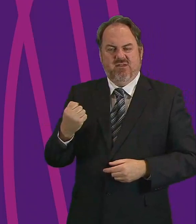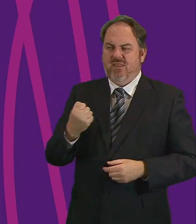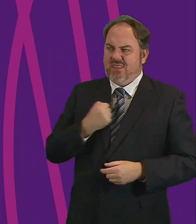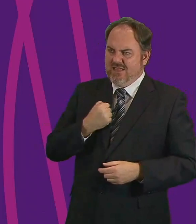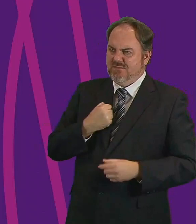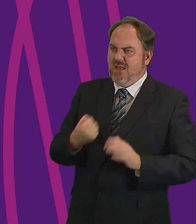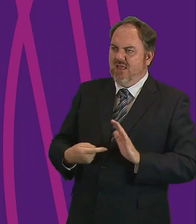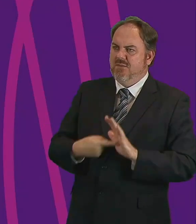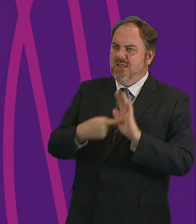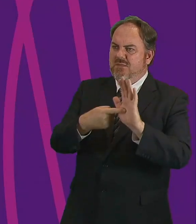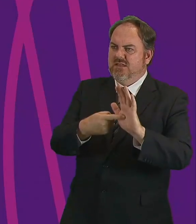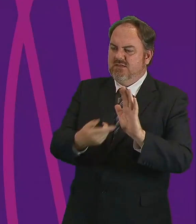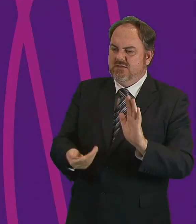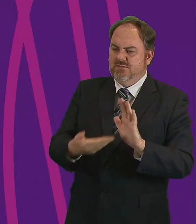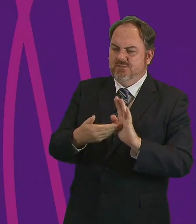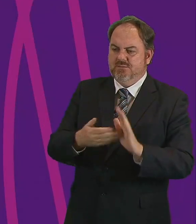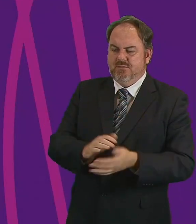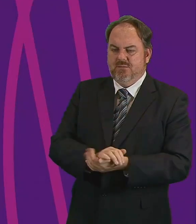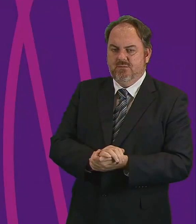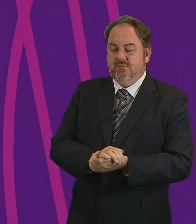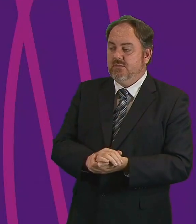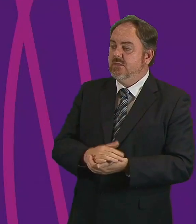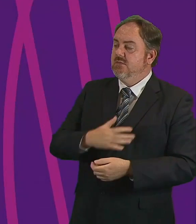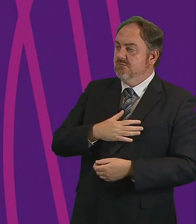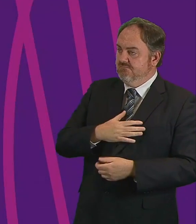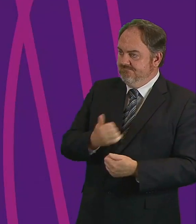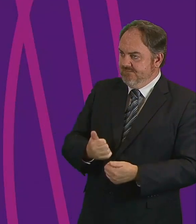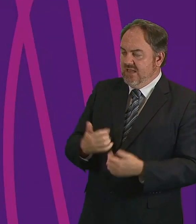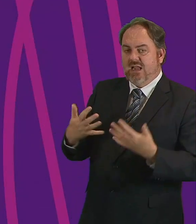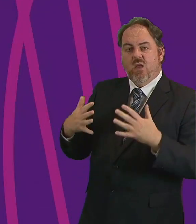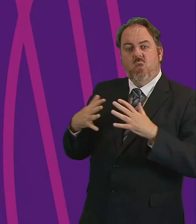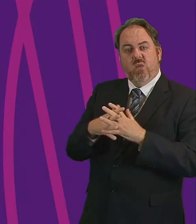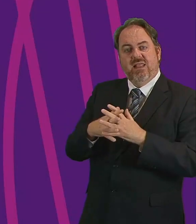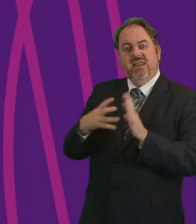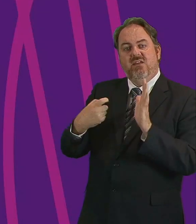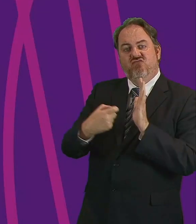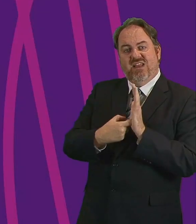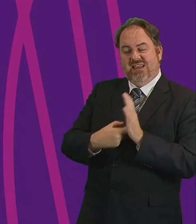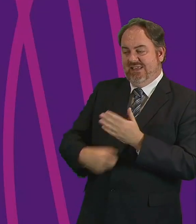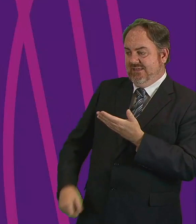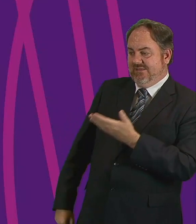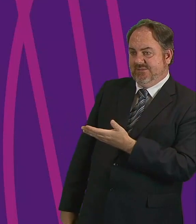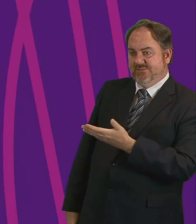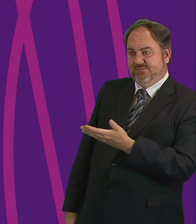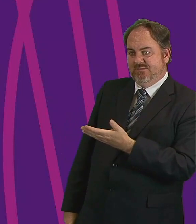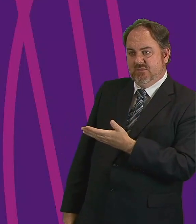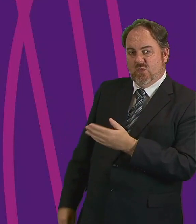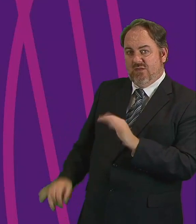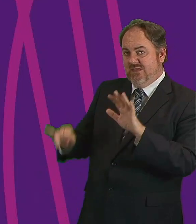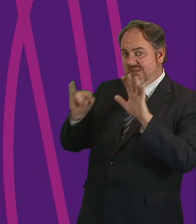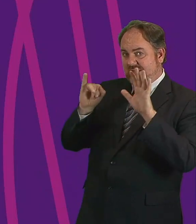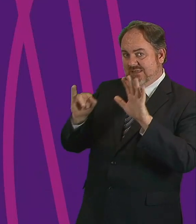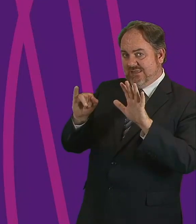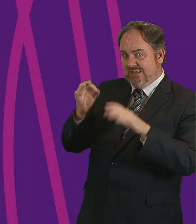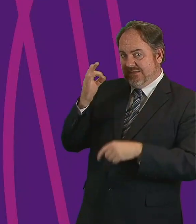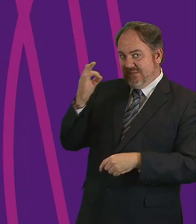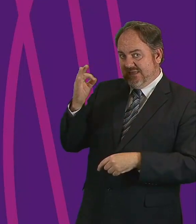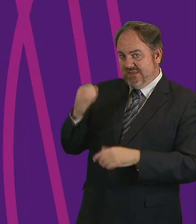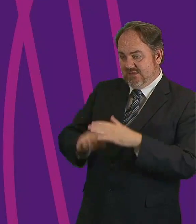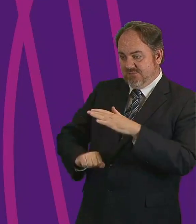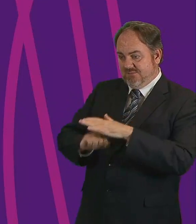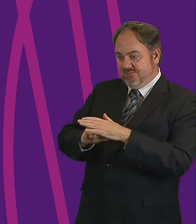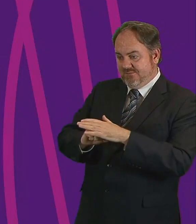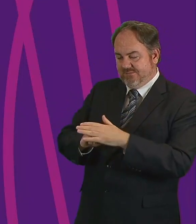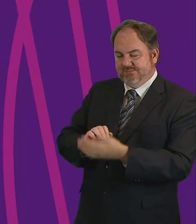amendment. Thank you very much. I now call Willie Rennie to speak to move amendment 22033.4. Mr Rennie, 6 minutes, please. Thanks, Deputy Presiding